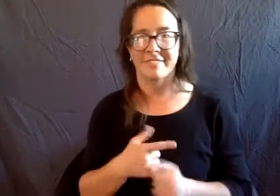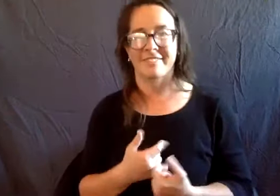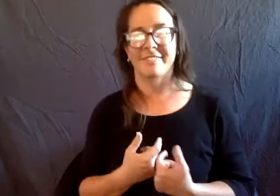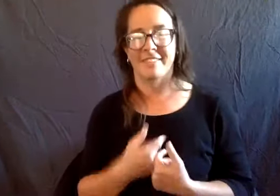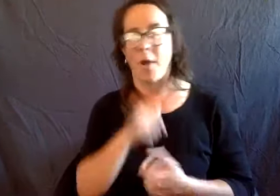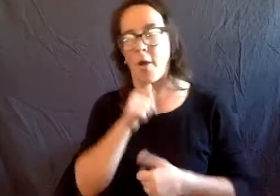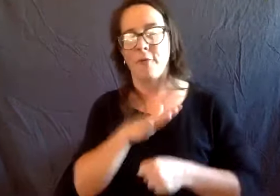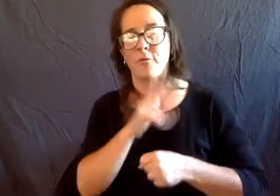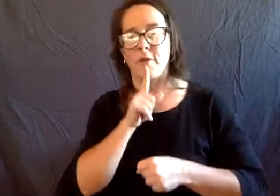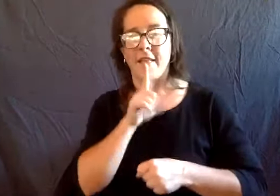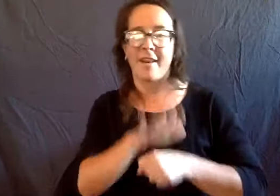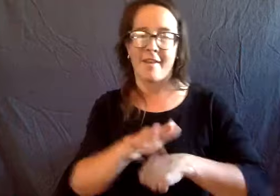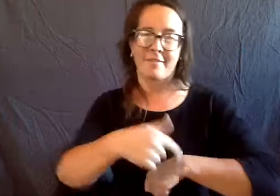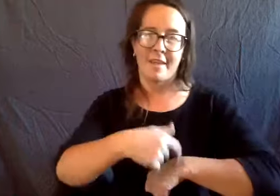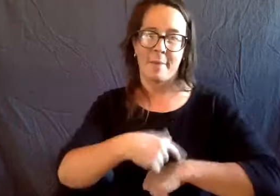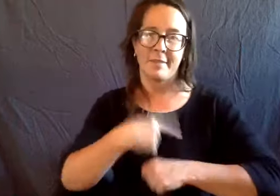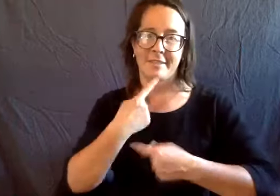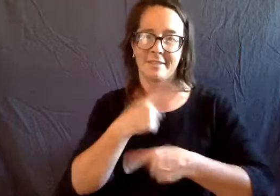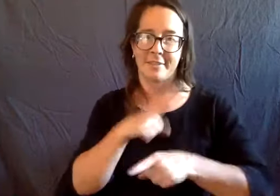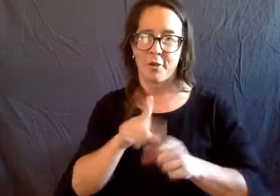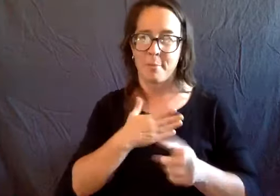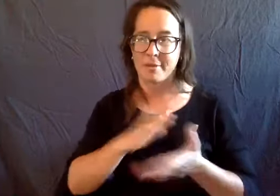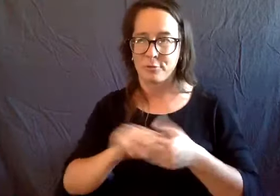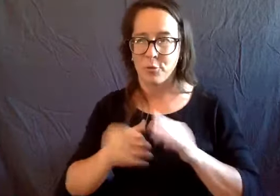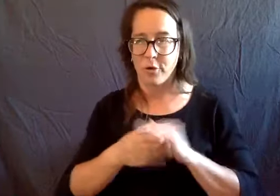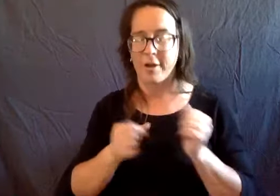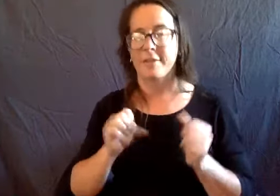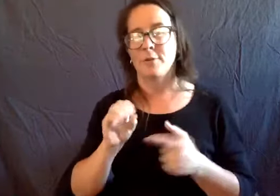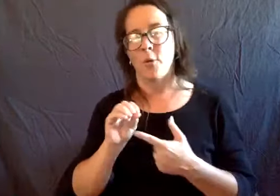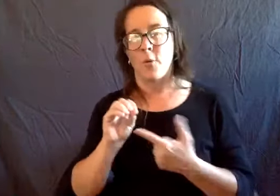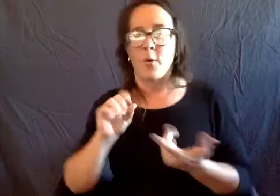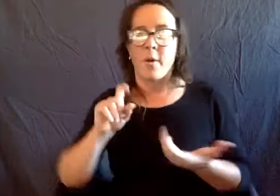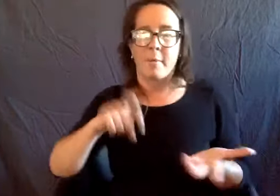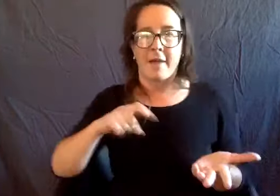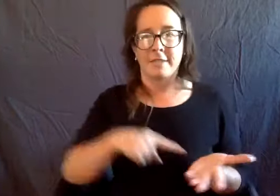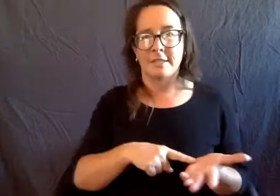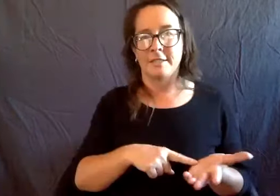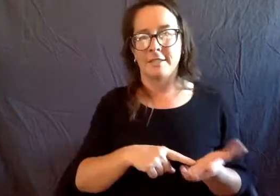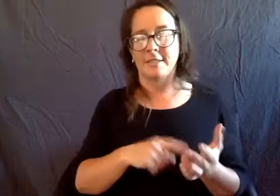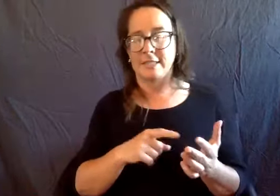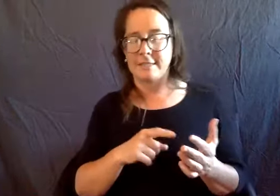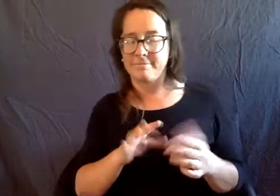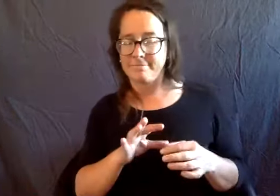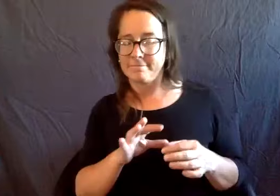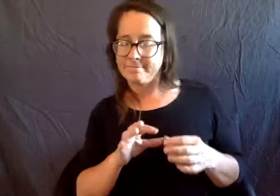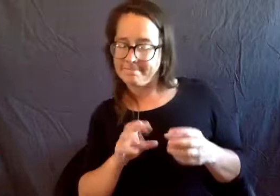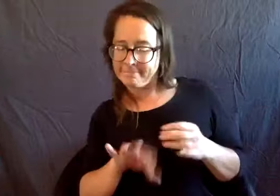enough time to really do my story, tell you my story typically. So I'm going to have to kind of cherry pick a little bit.